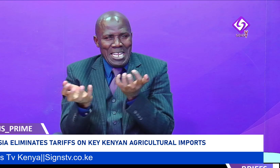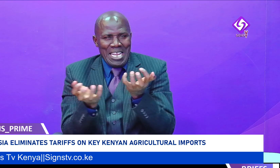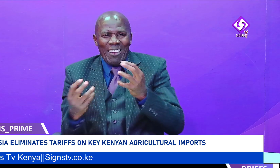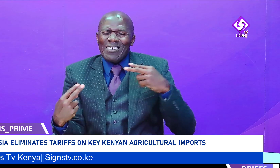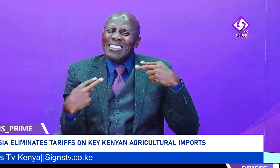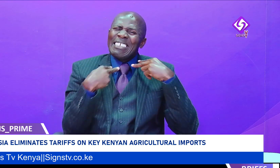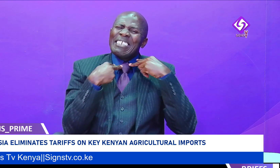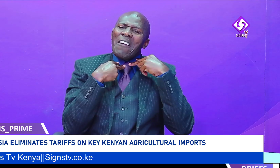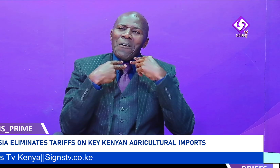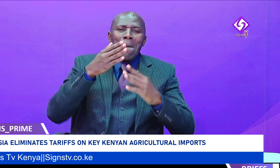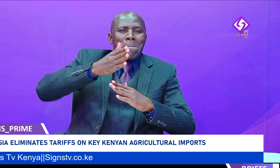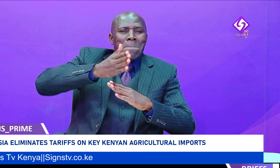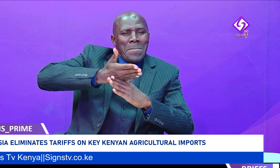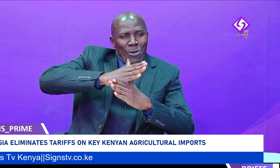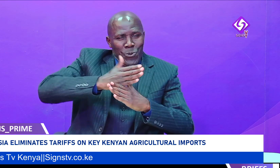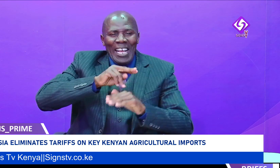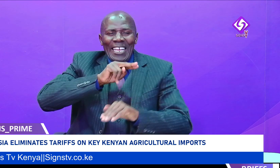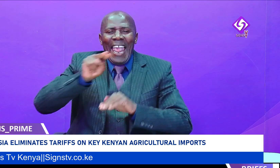nations.